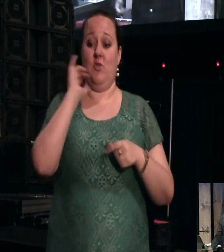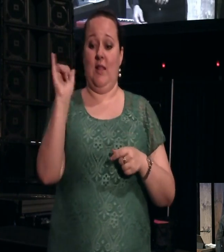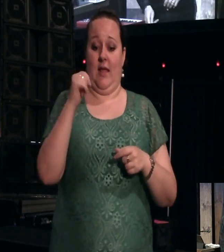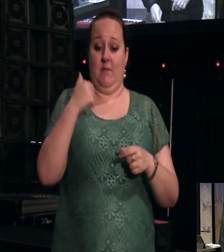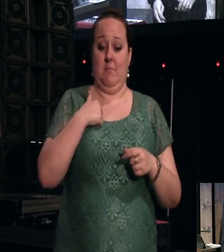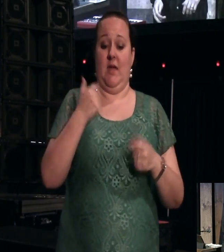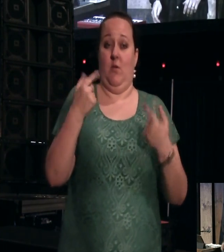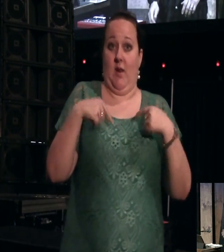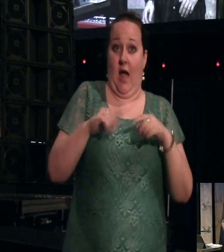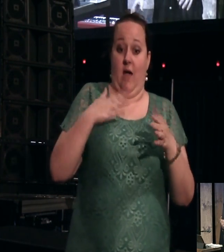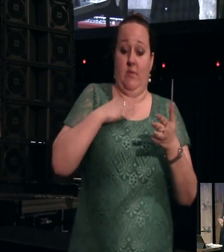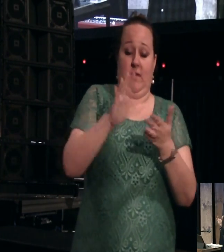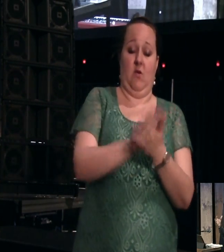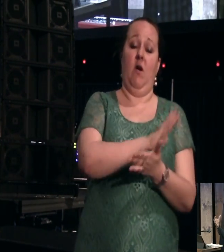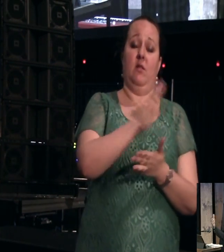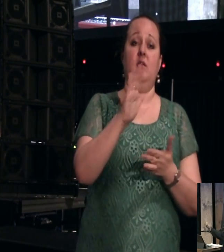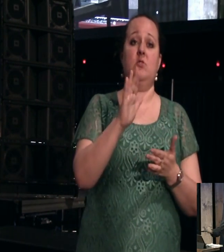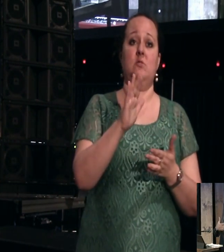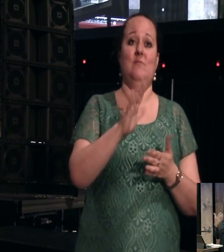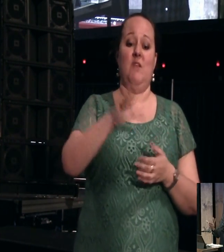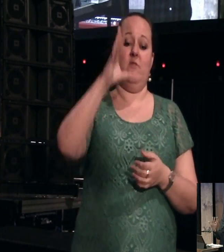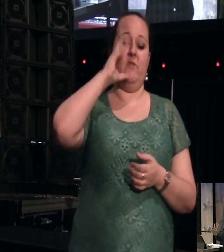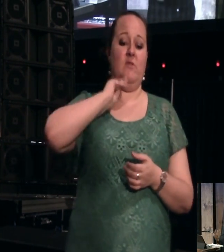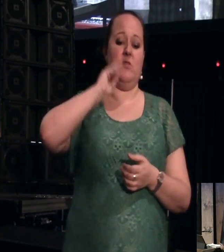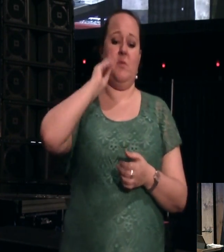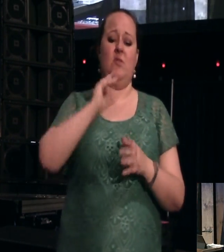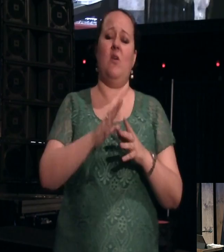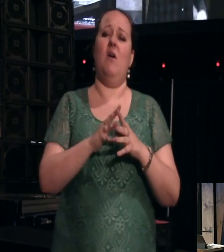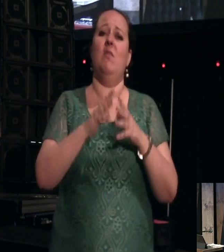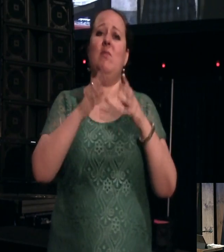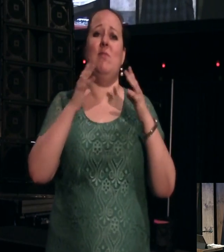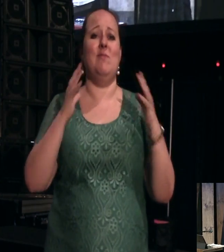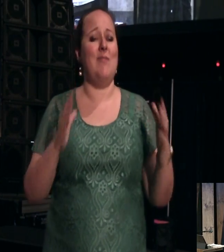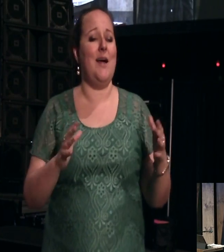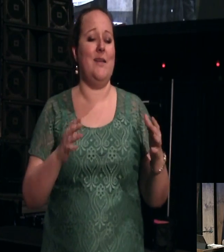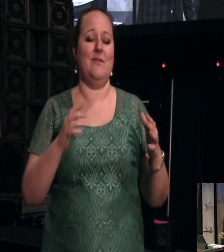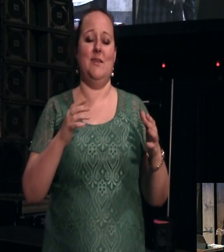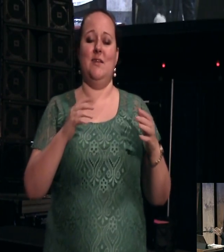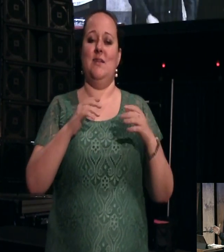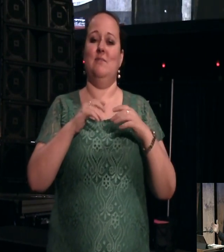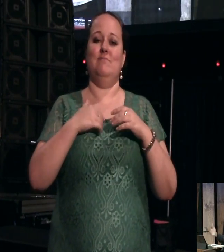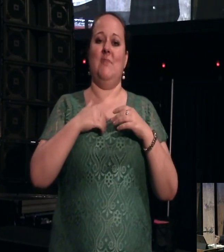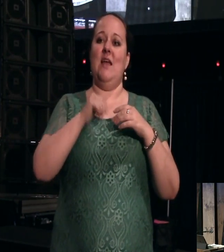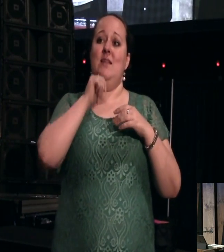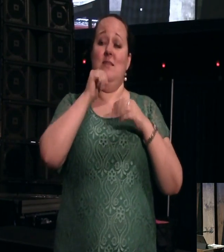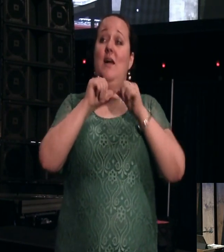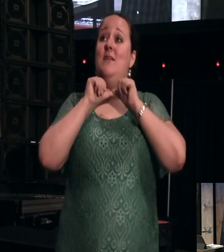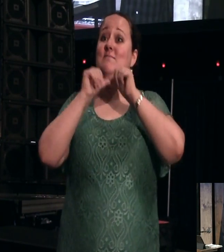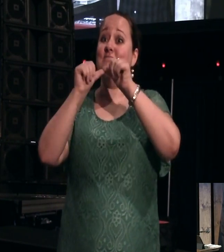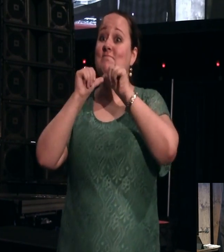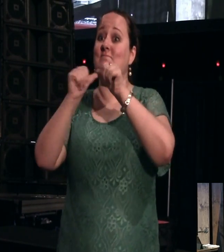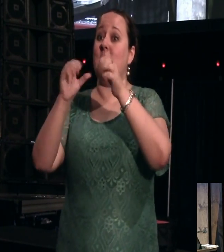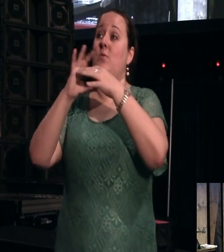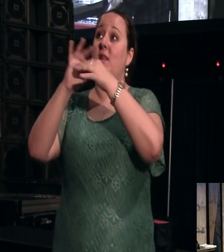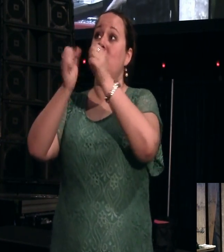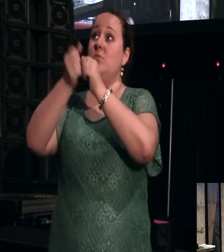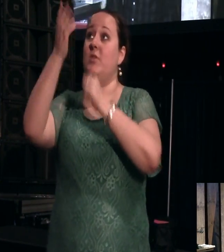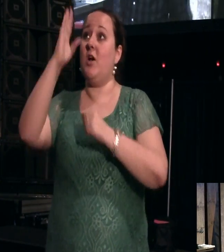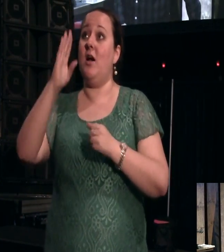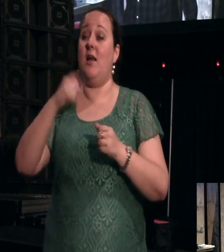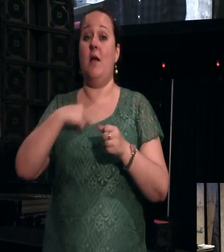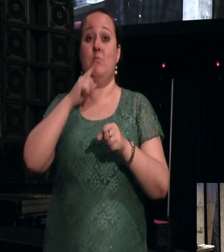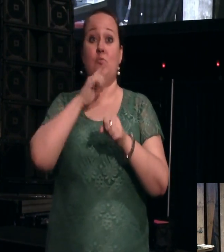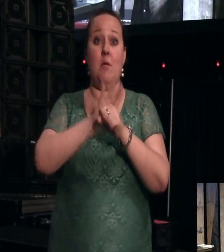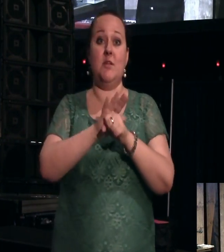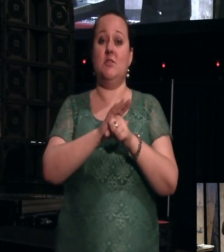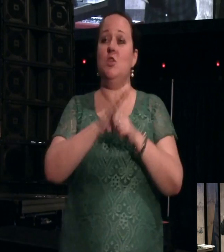the response. So if you're like I was in college, and you have experienced a lot of inconsistency in your